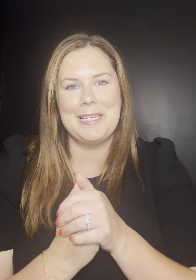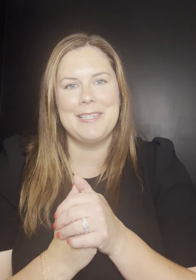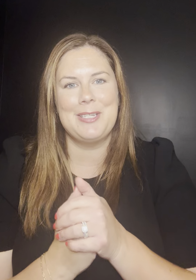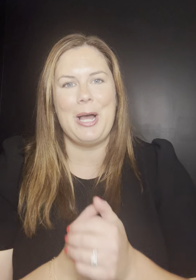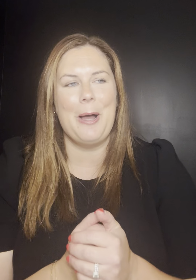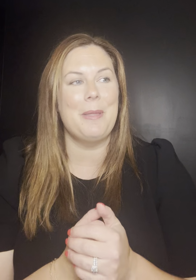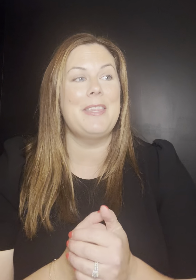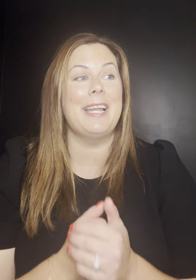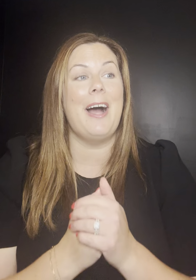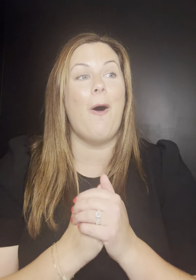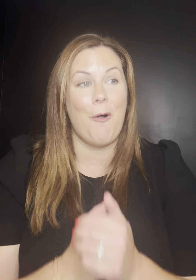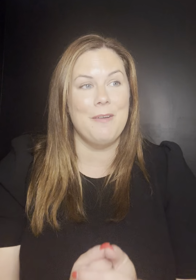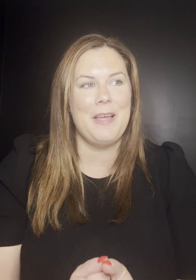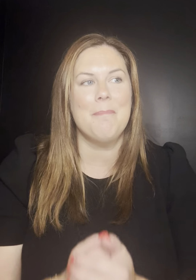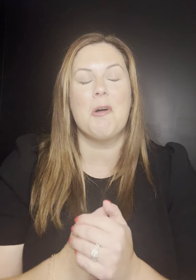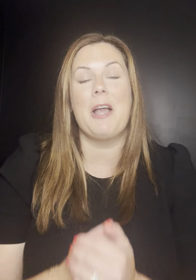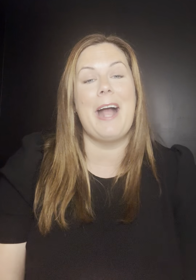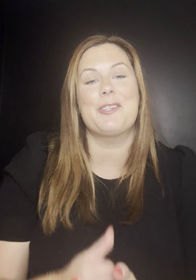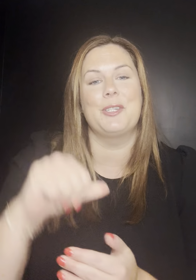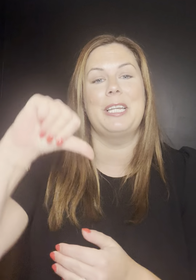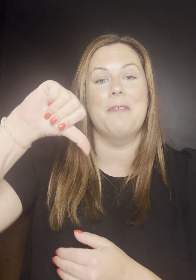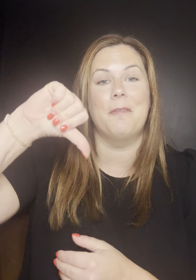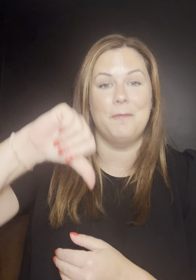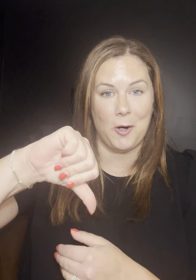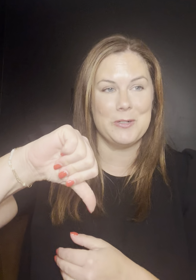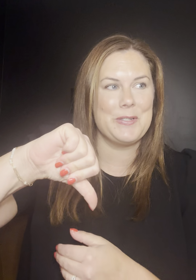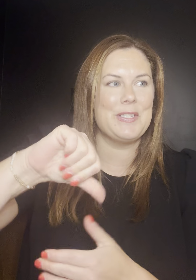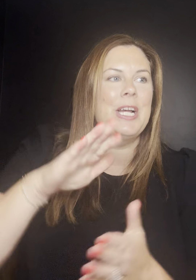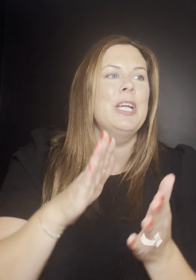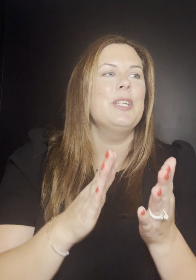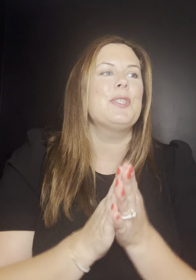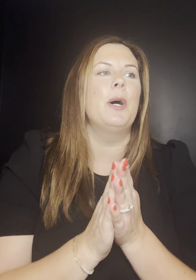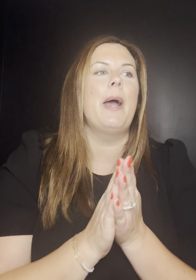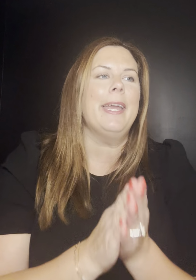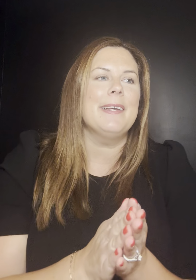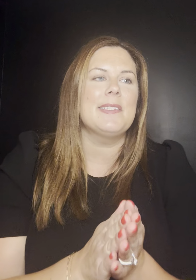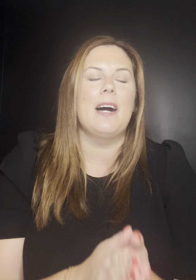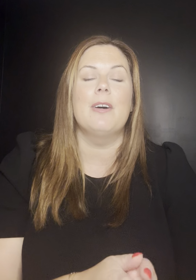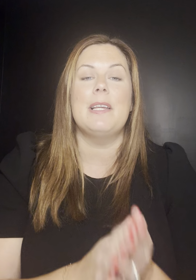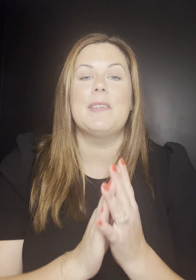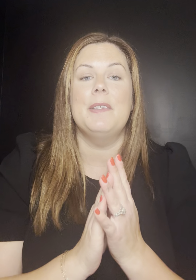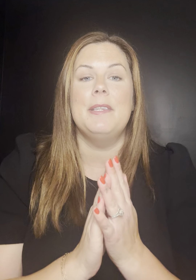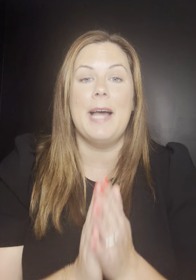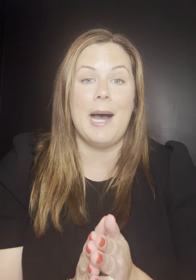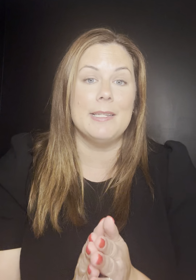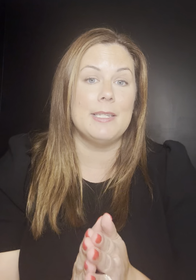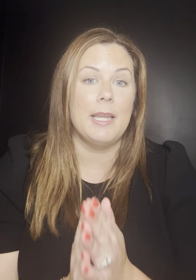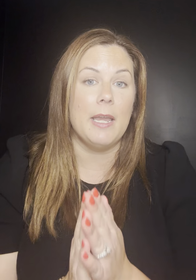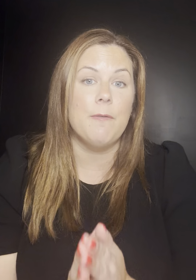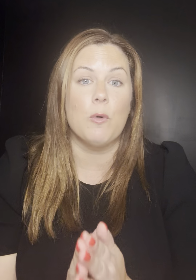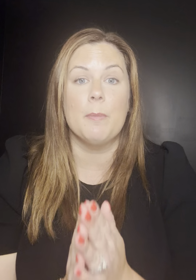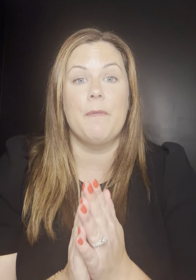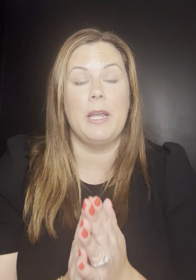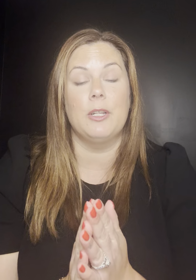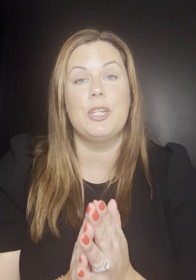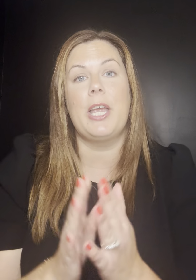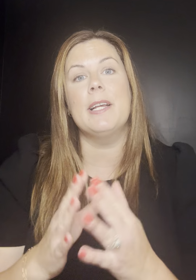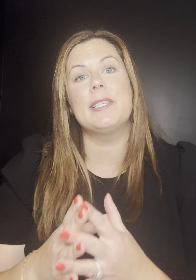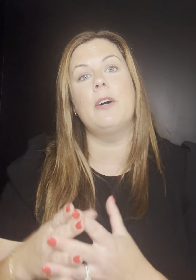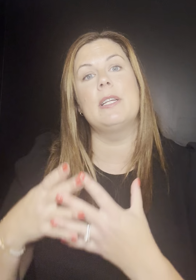quizzes that all of them are actually false. So ASL is not a form of English. ASL is